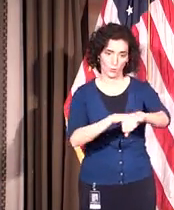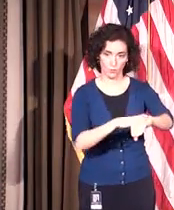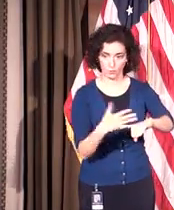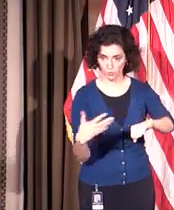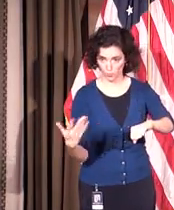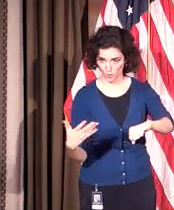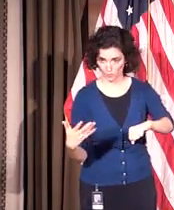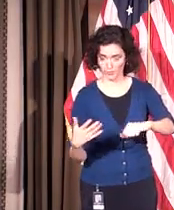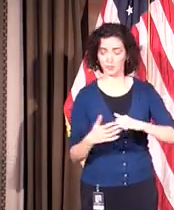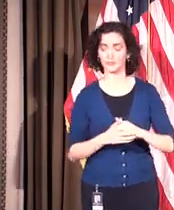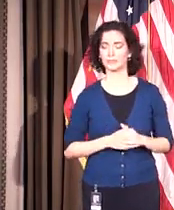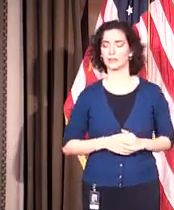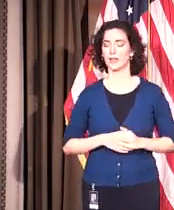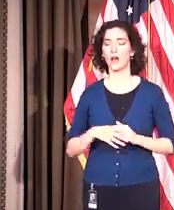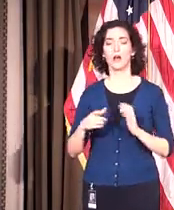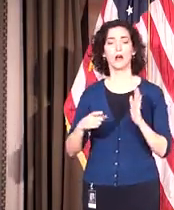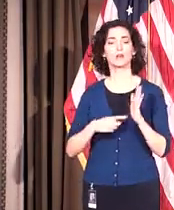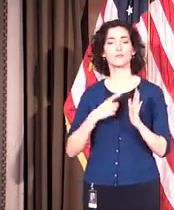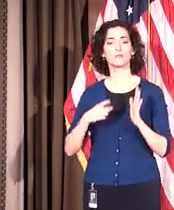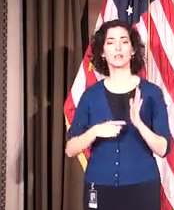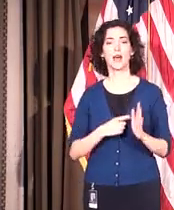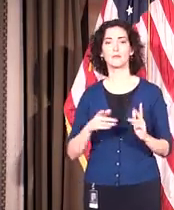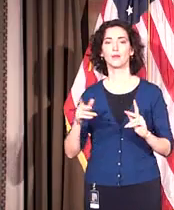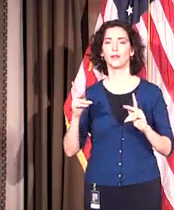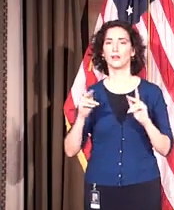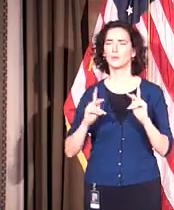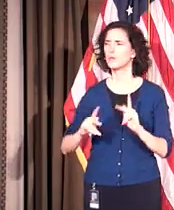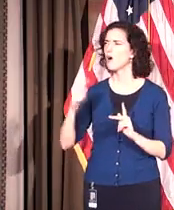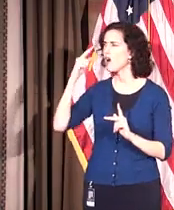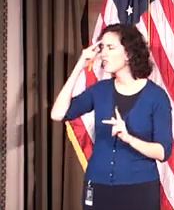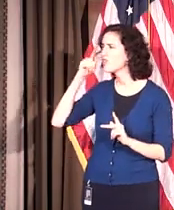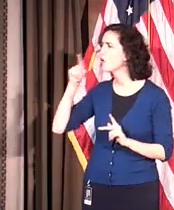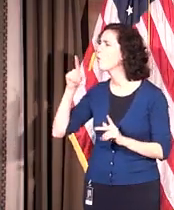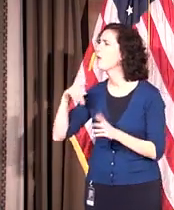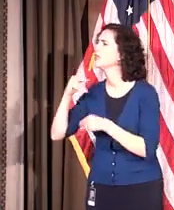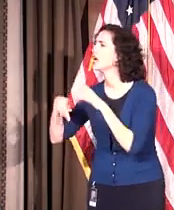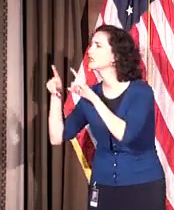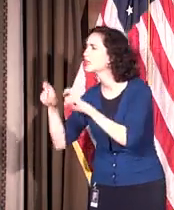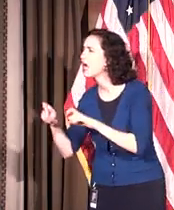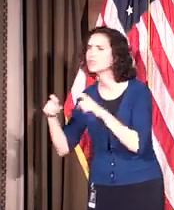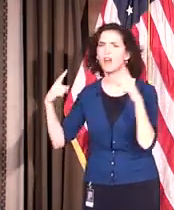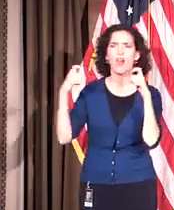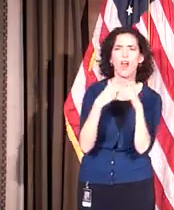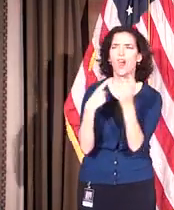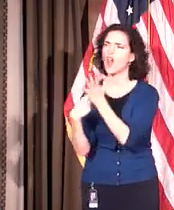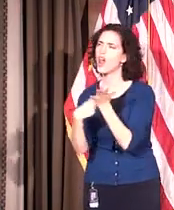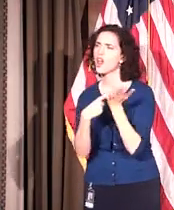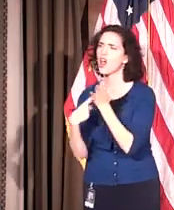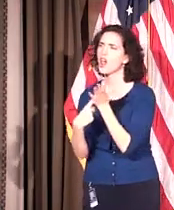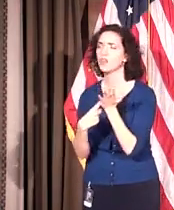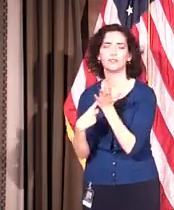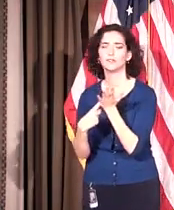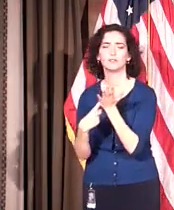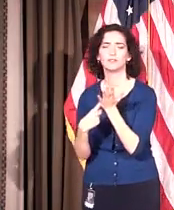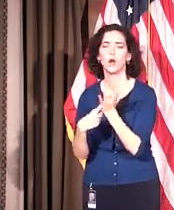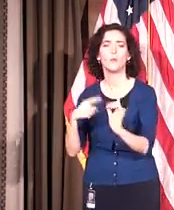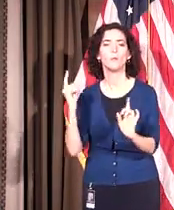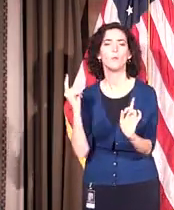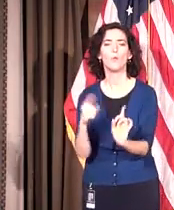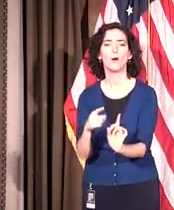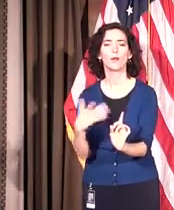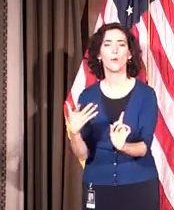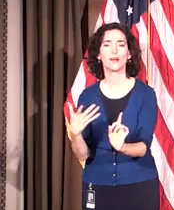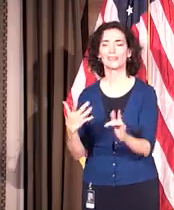getting bogged down in these type of descriptors when the thing that it is we are describing has